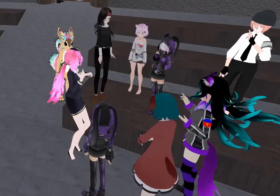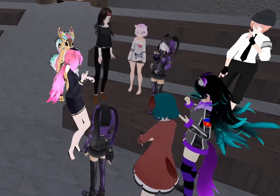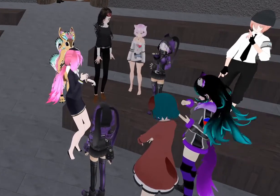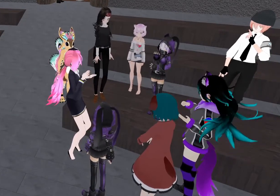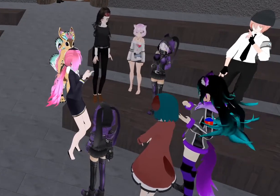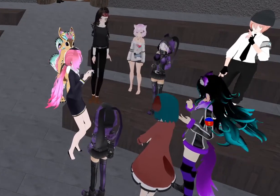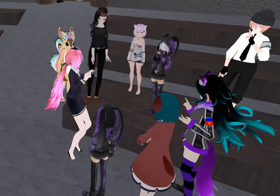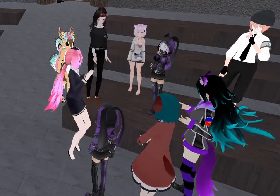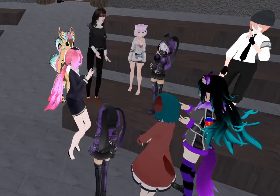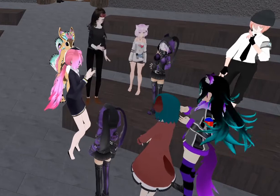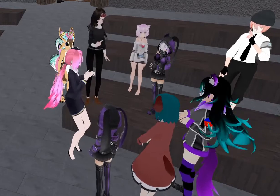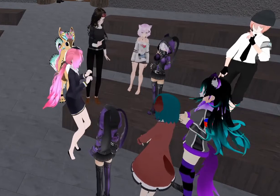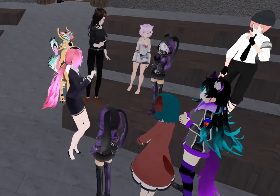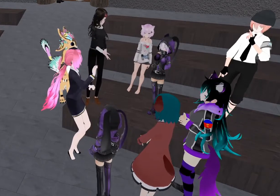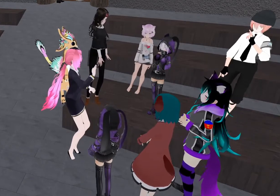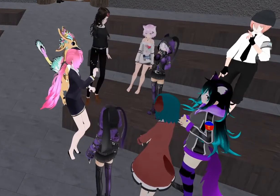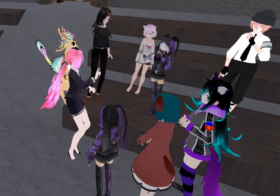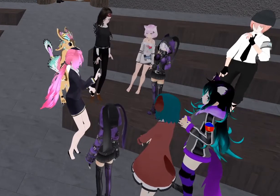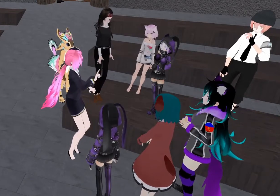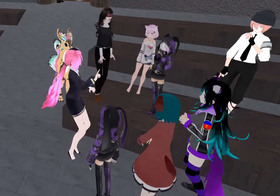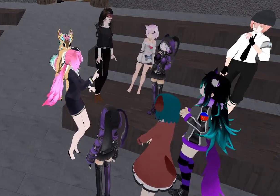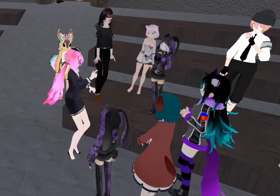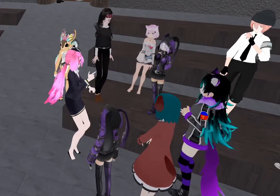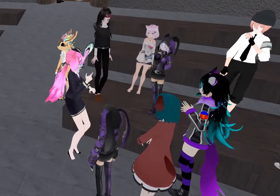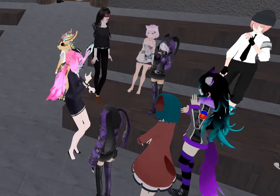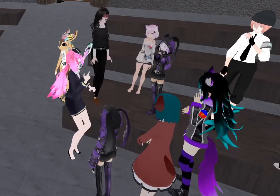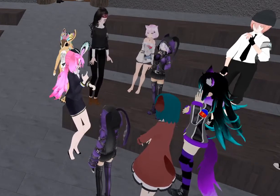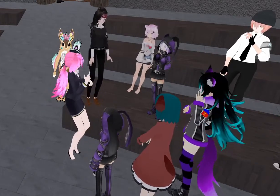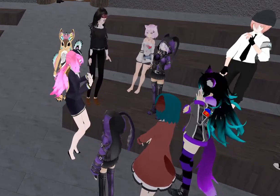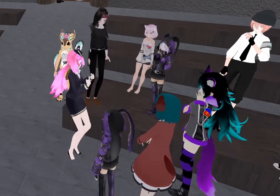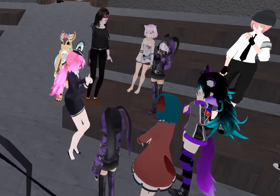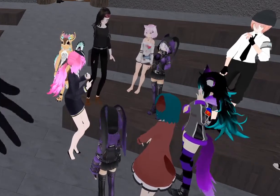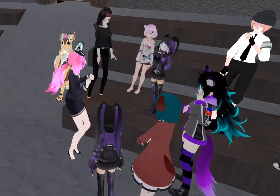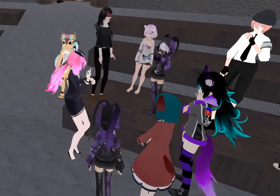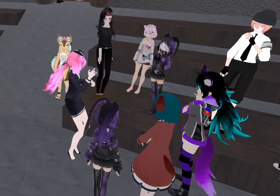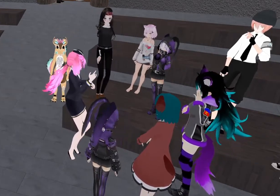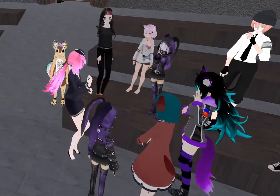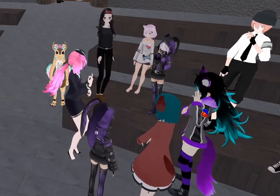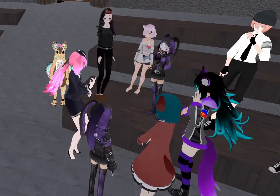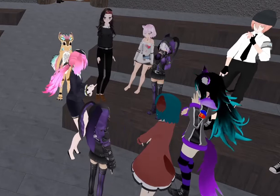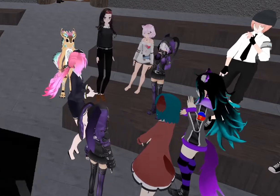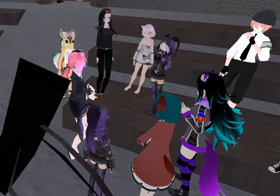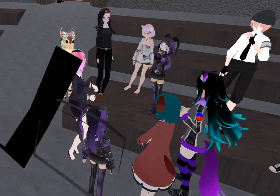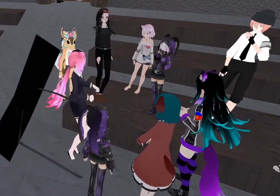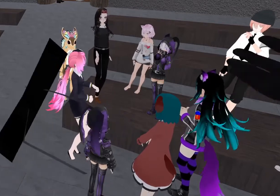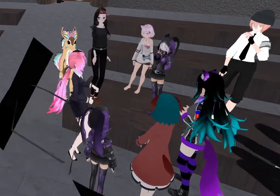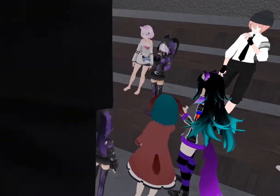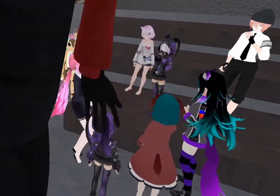harder. Even that's one of the things that are really great classifiers, because it's like you don't need to have a lot of sign knowledge to understand. So right now I do